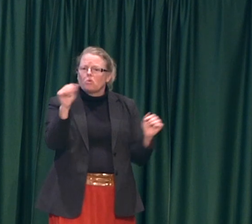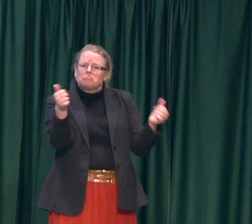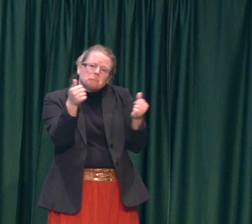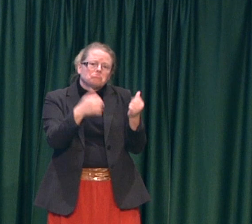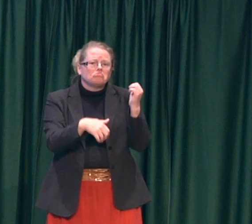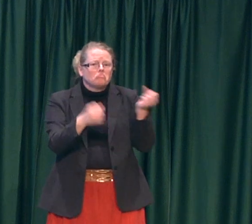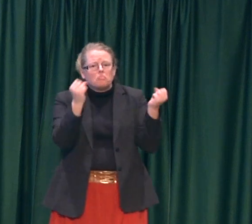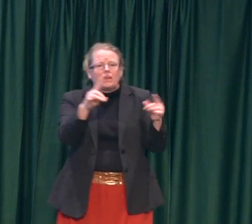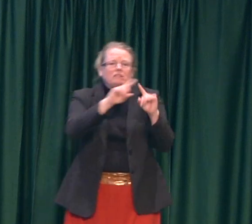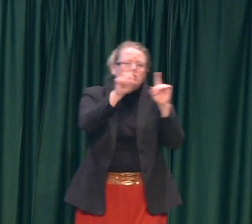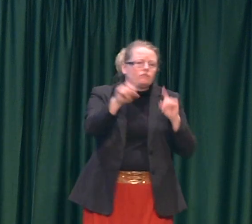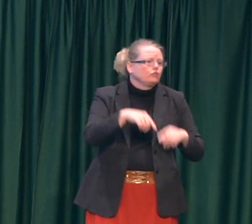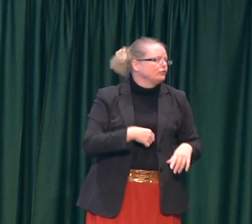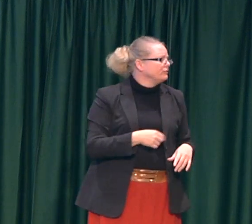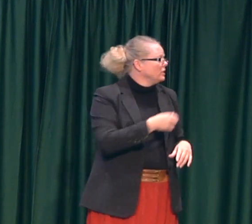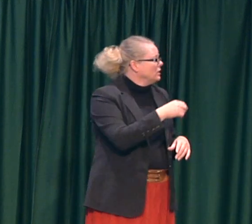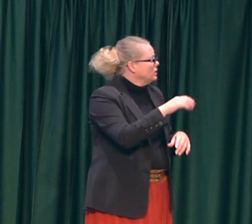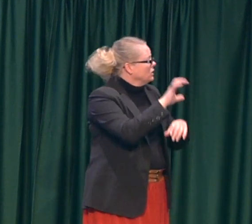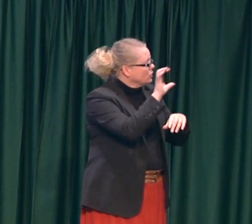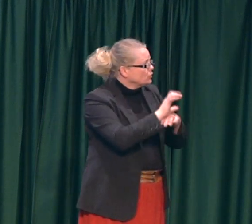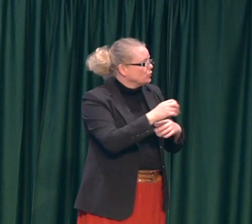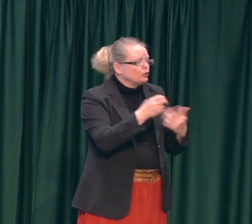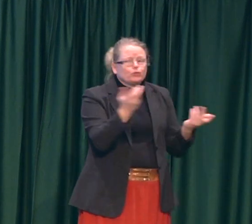So it's effective for many different settings.